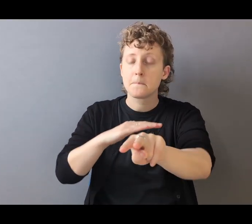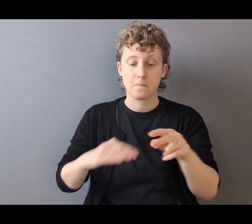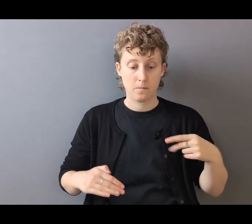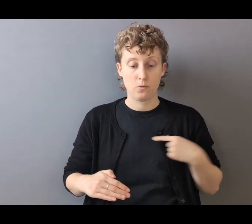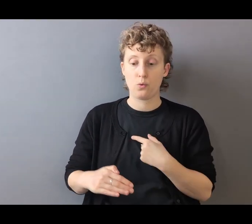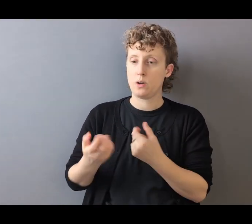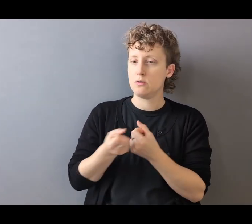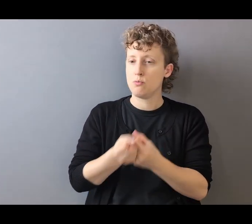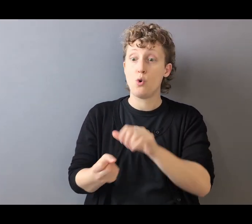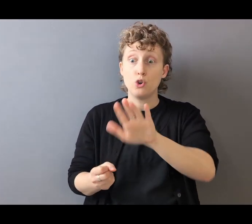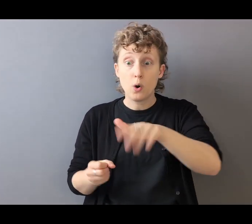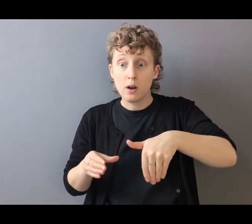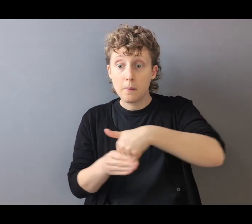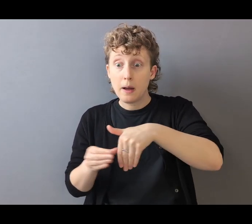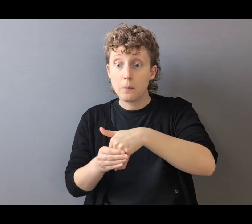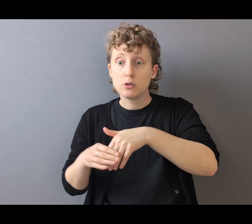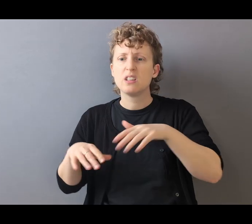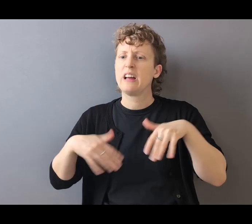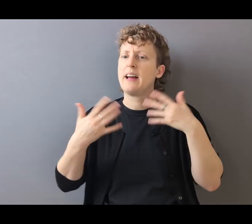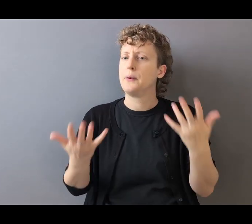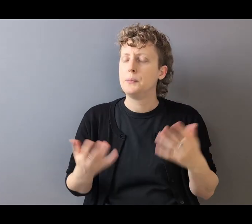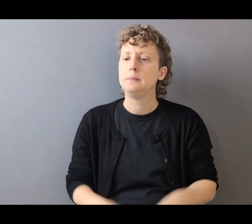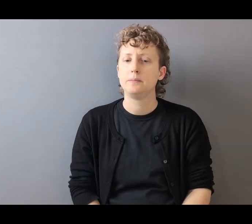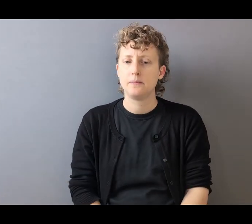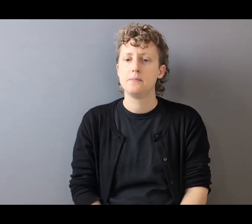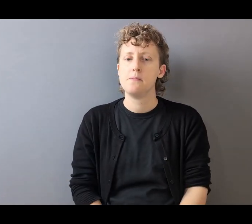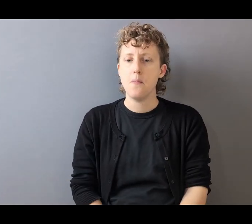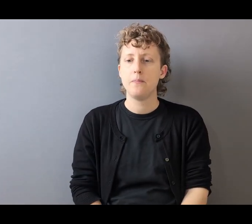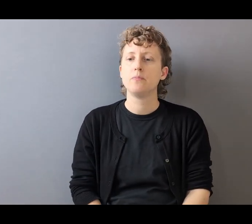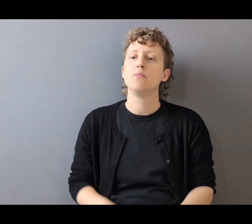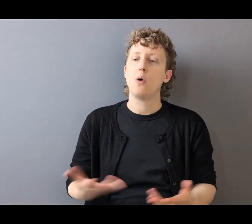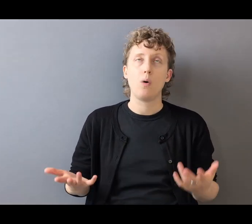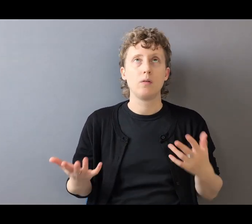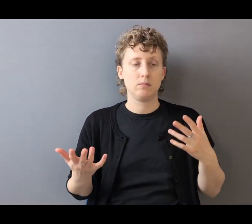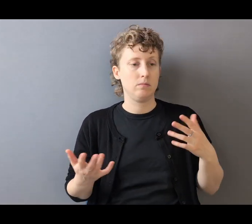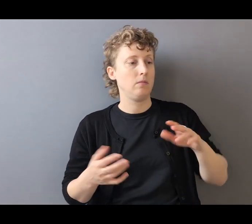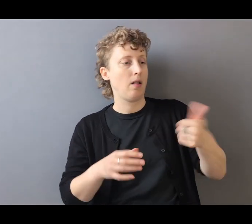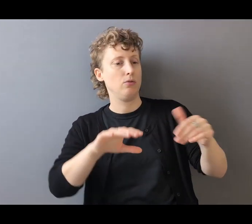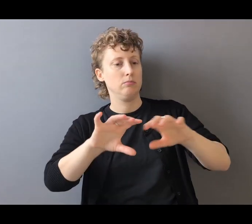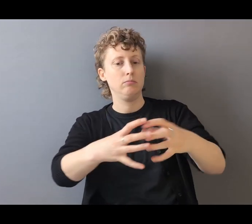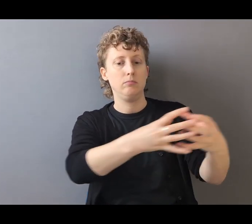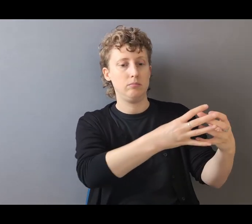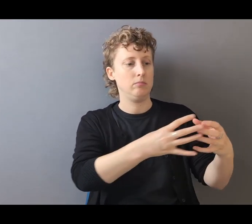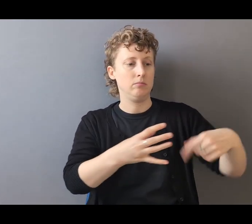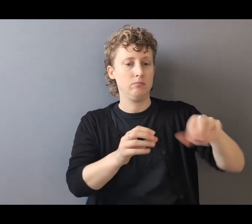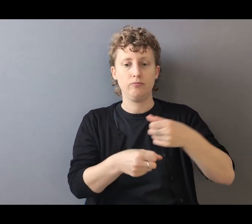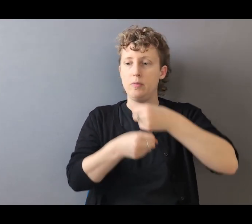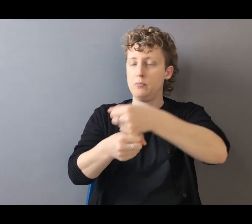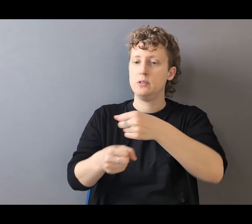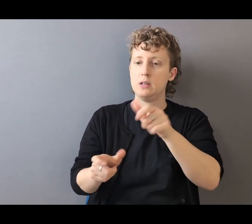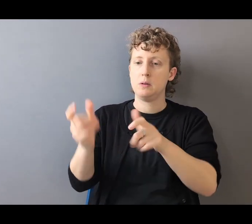members or other organizations representing people with disabilities or individual persons with disabilities? Was it